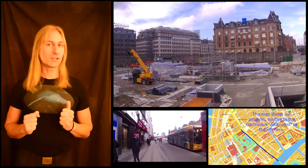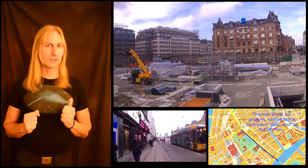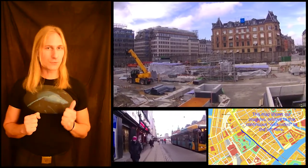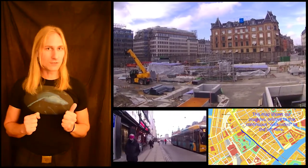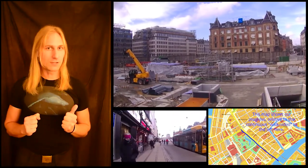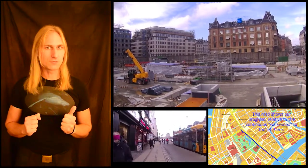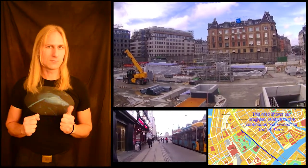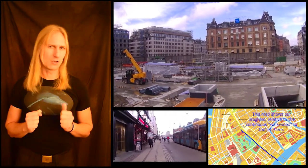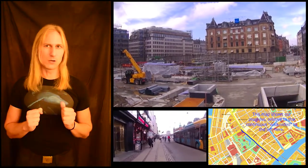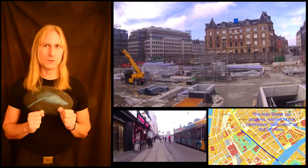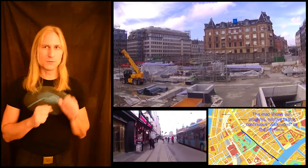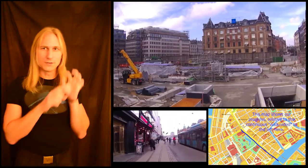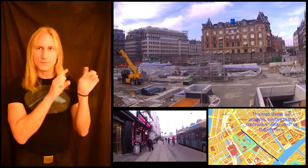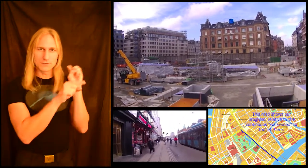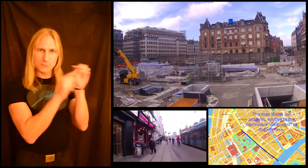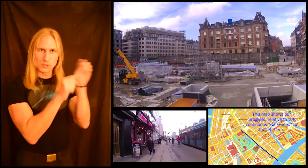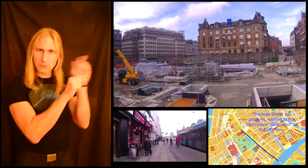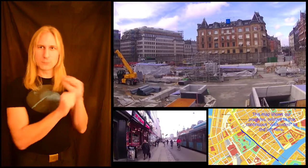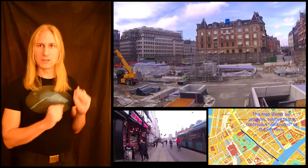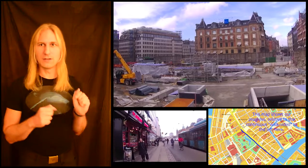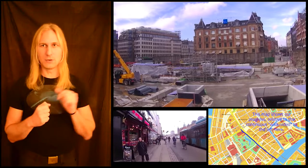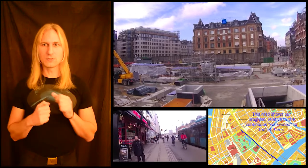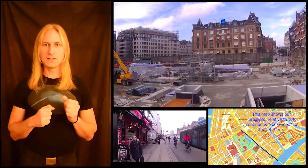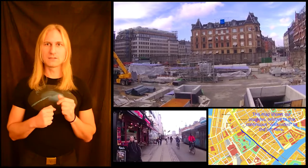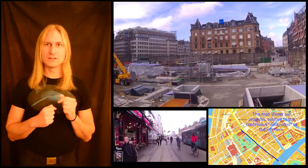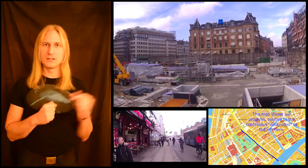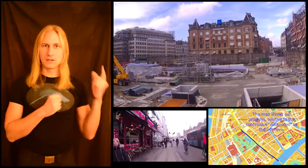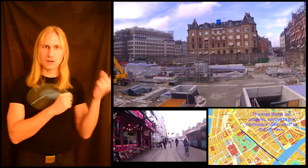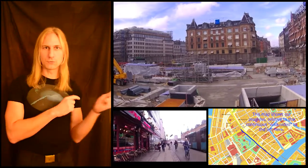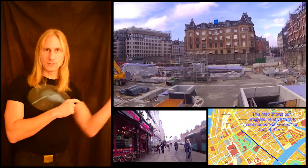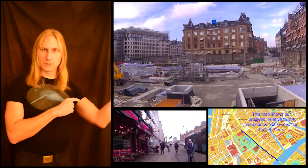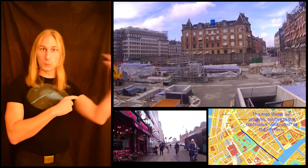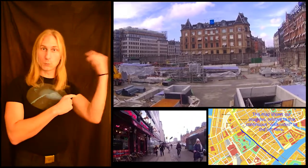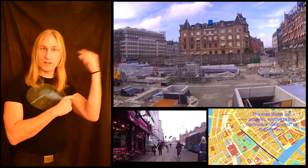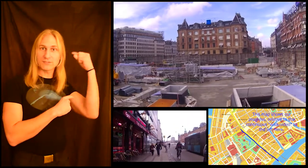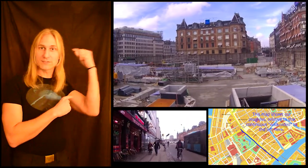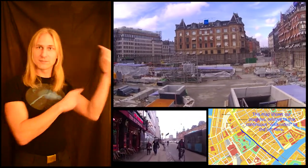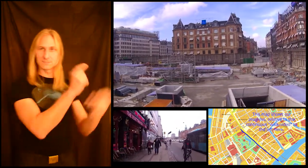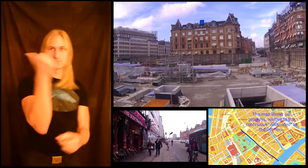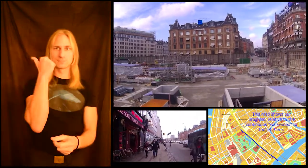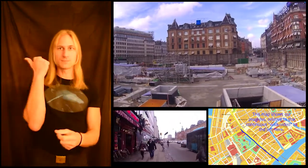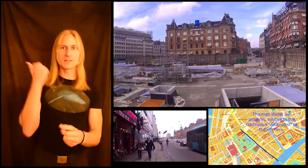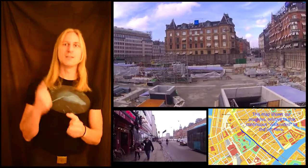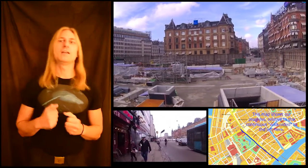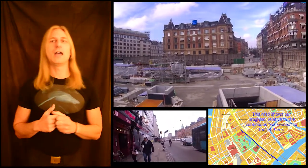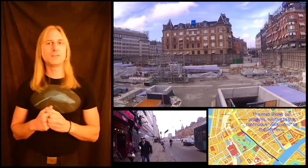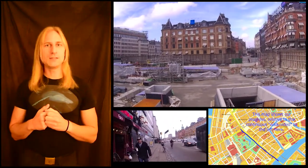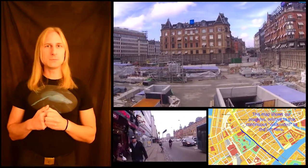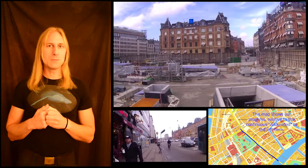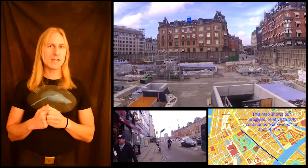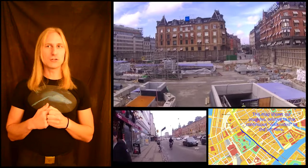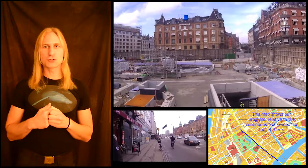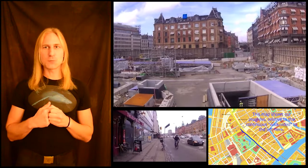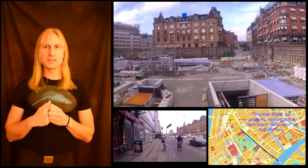and the central train station, along with several popular hotels, are to the west, and